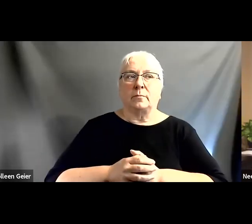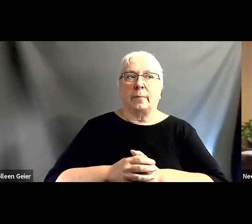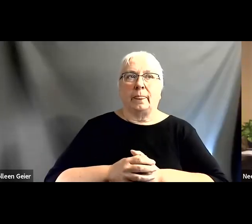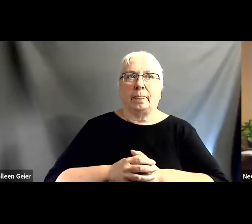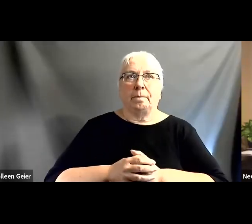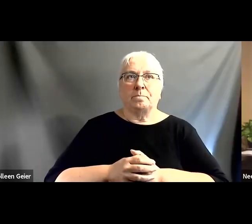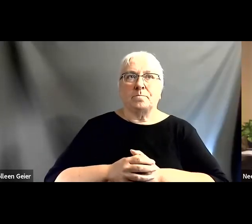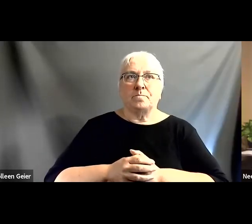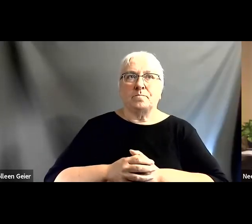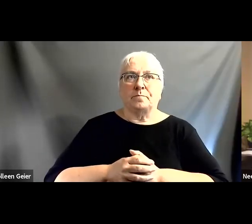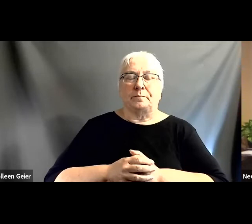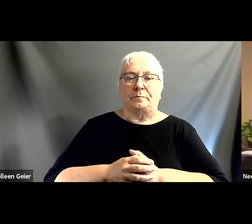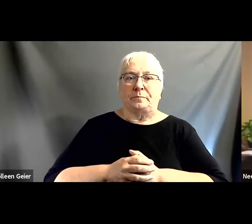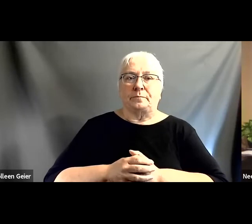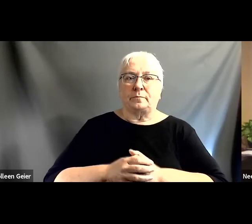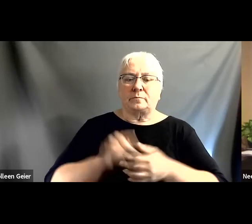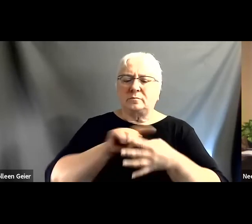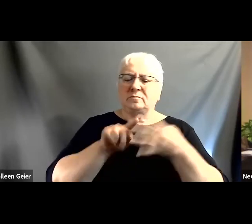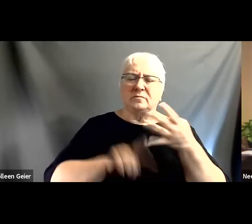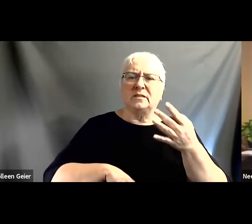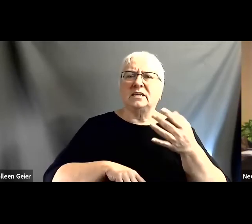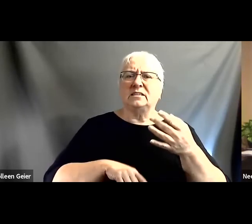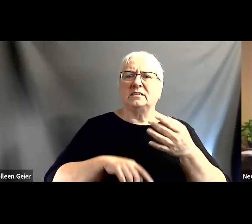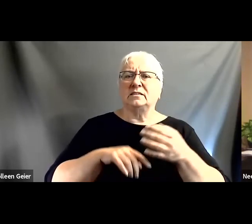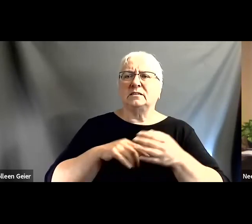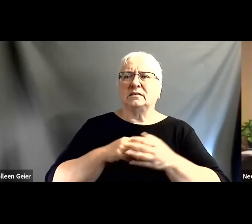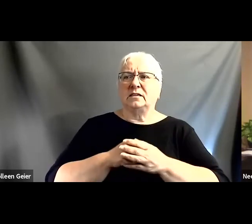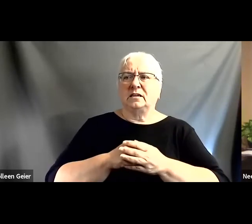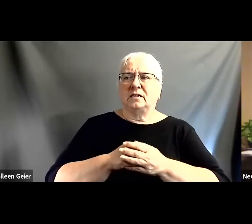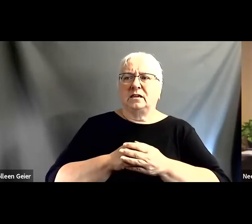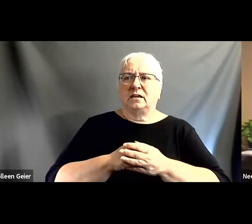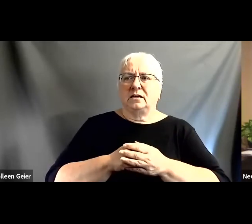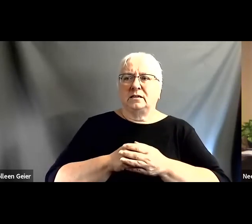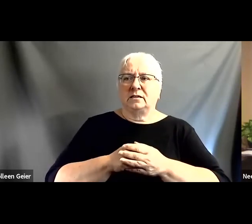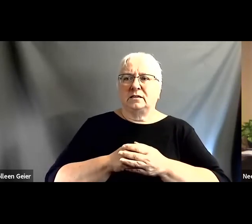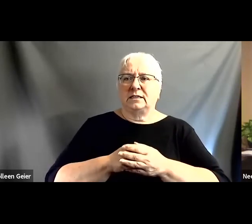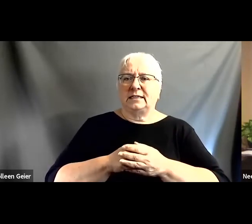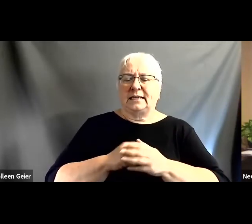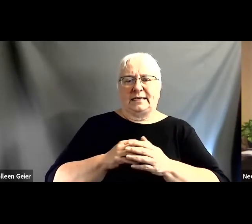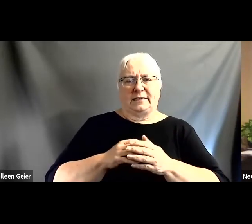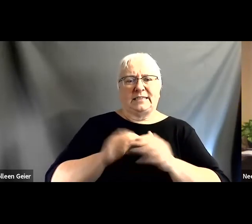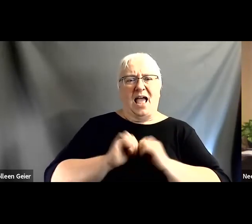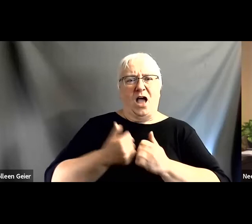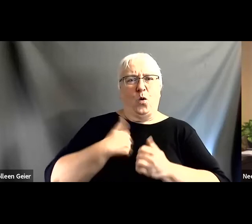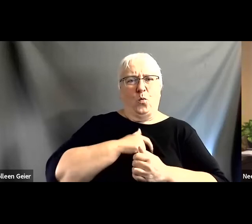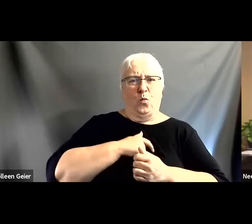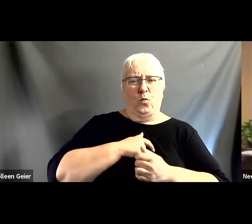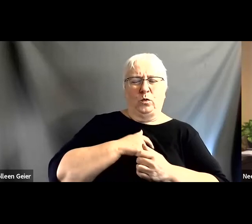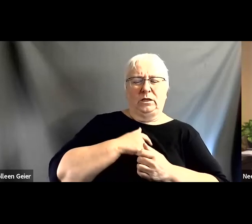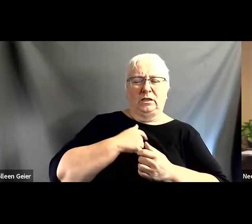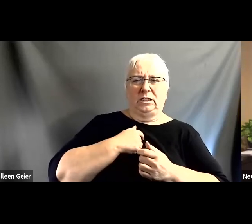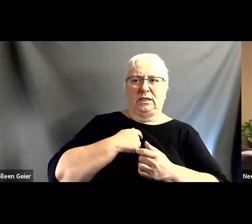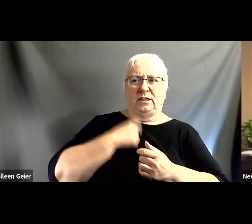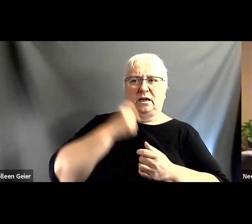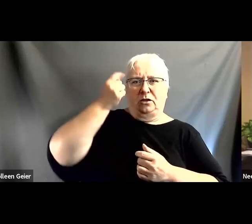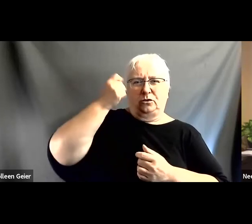creating the ecology within which we perceive disability, and the ecology within which